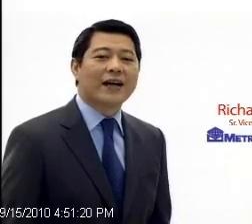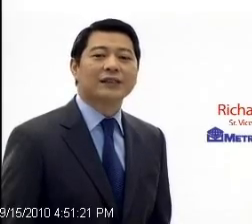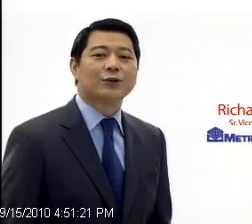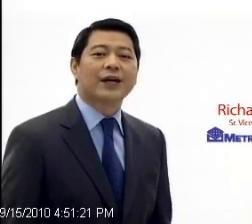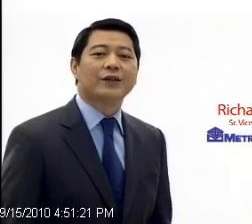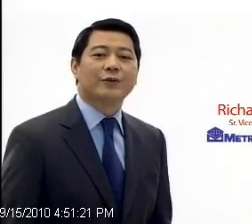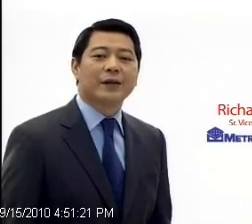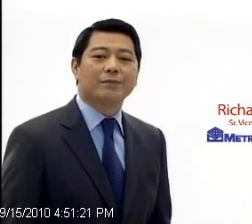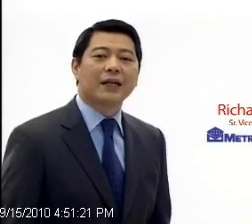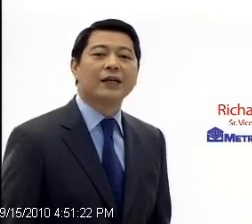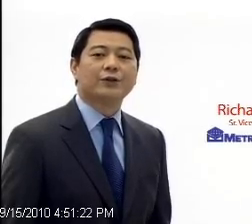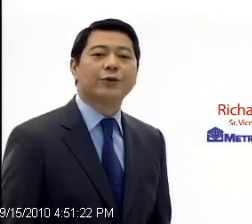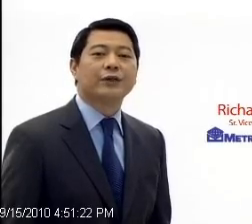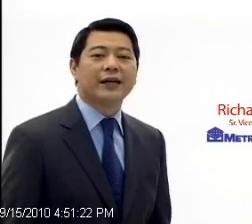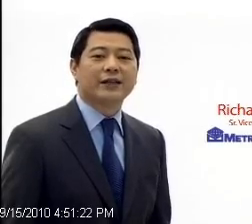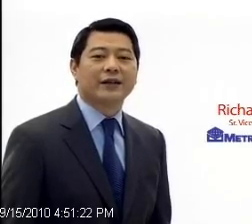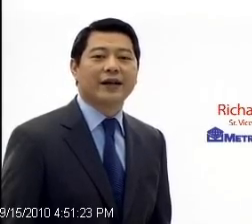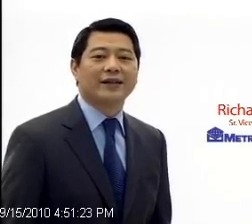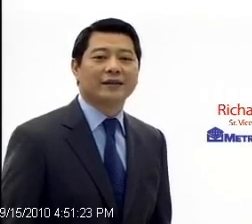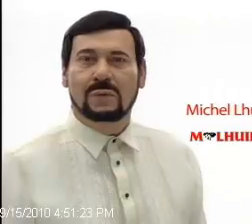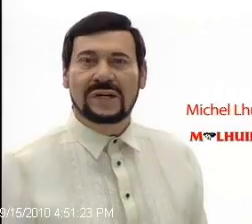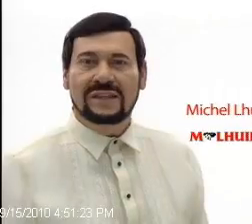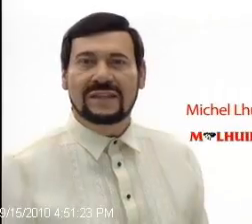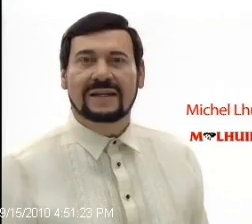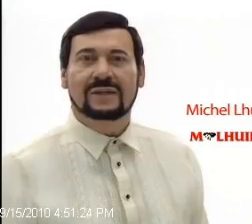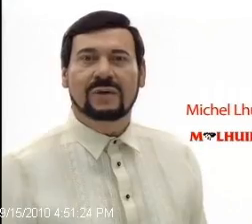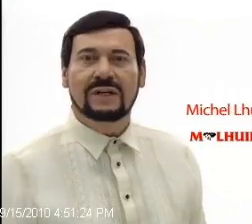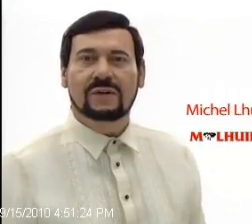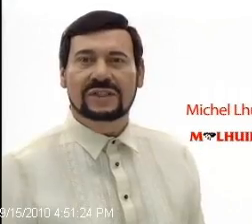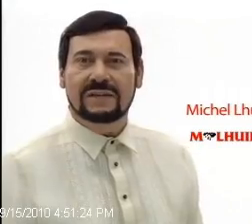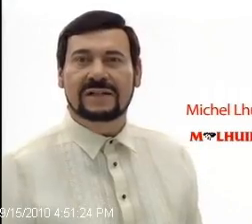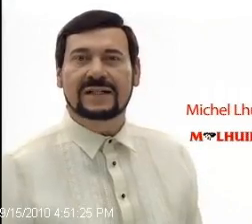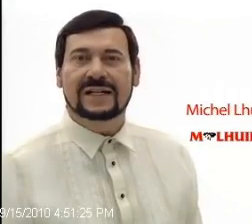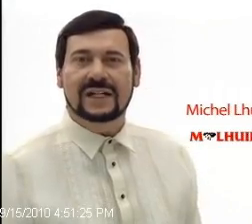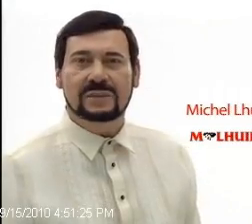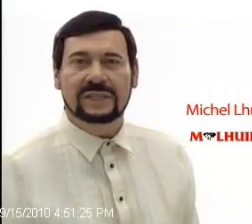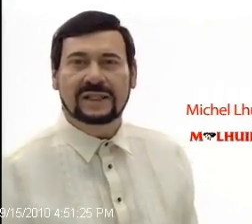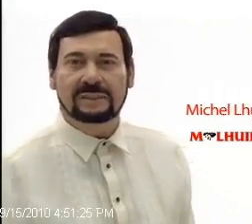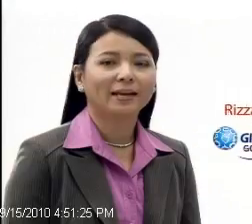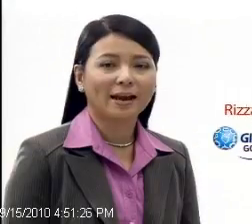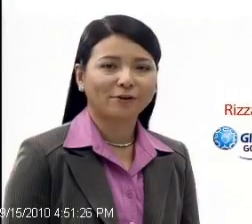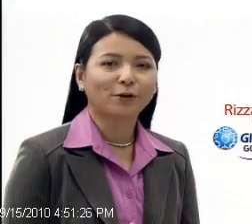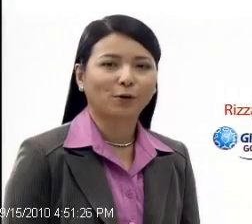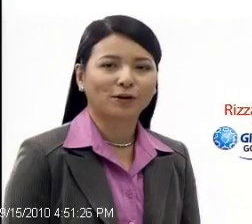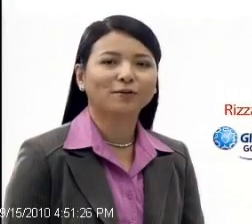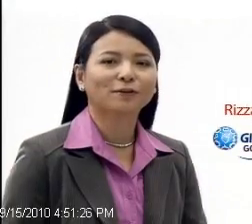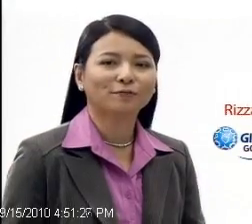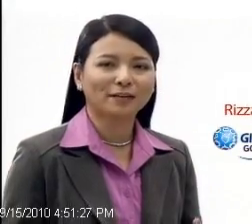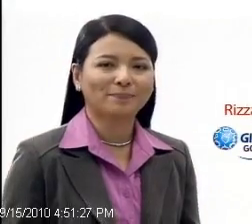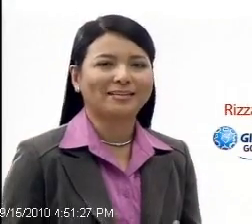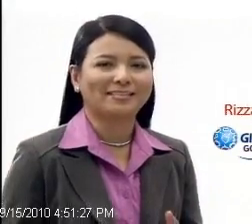Zoom.com is the fastest way to remit money through the internet. With 24/7 cash pickup. in every corner of the Philippines.